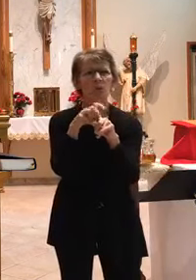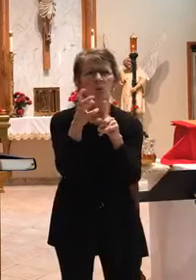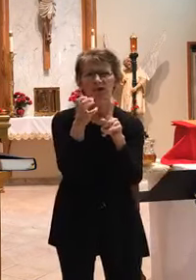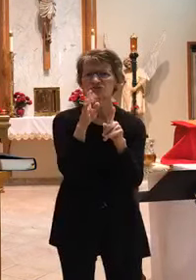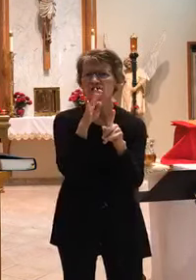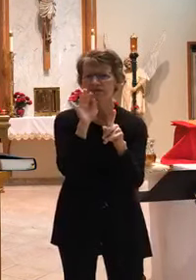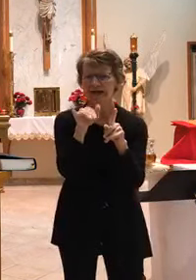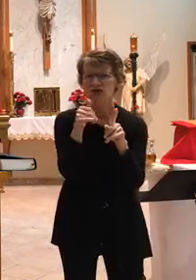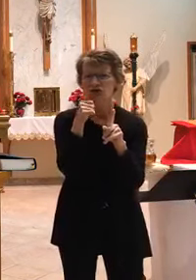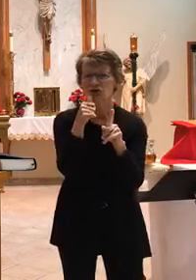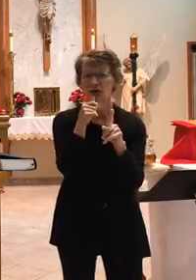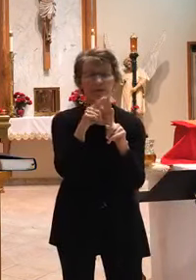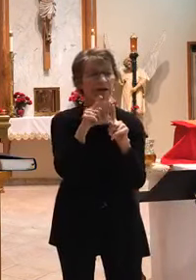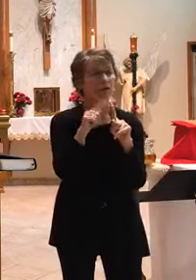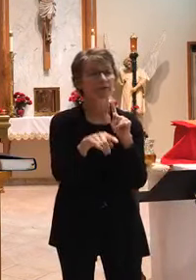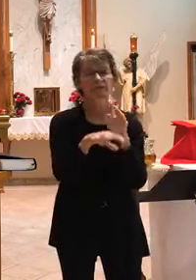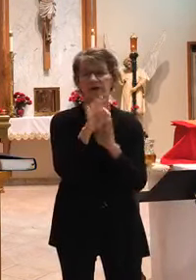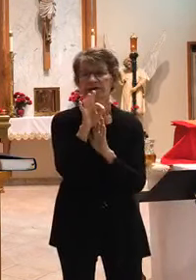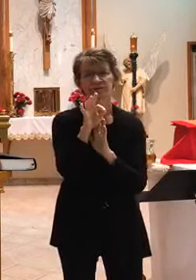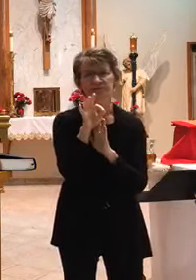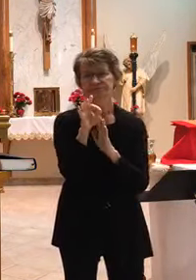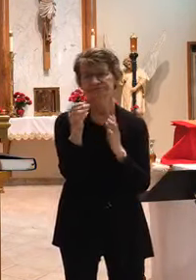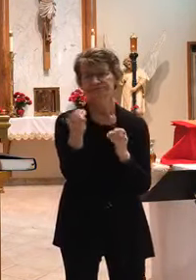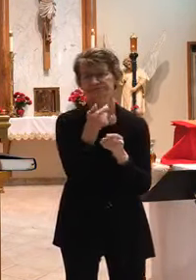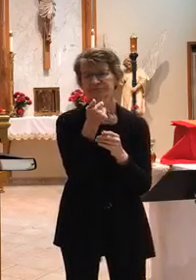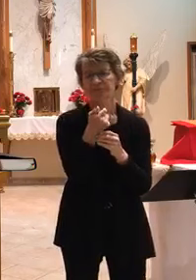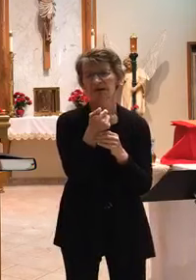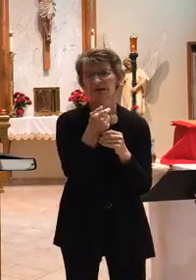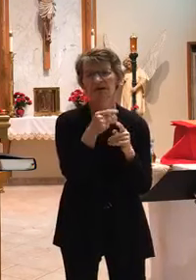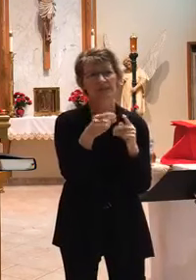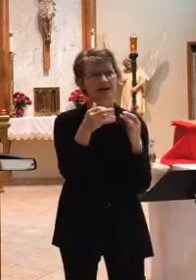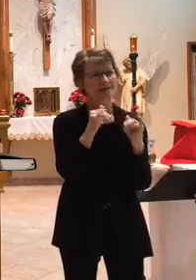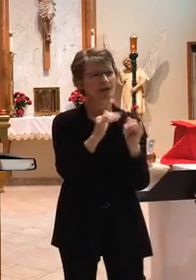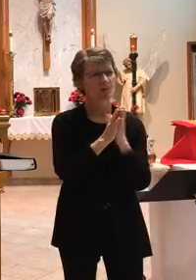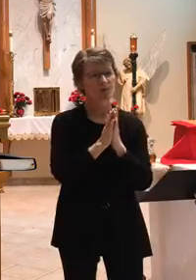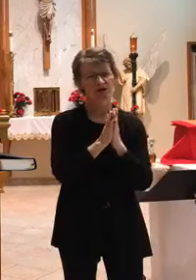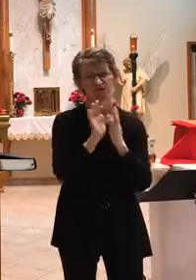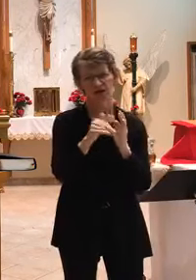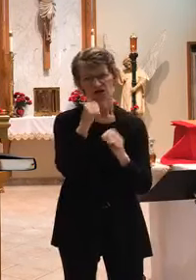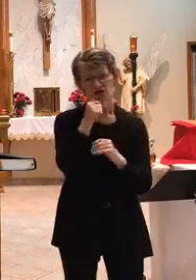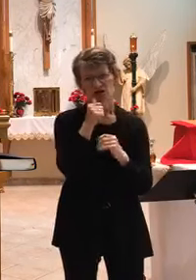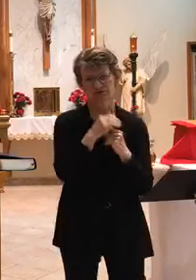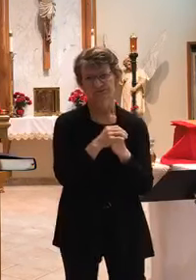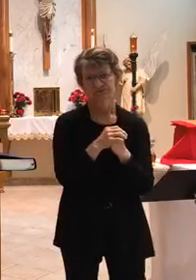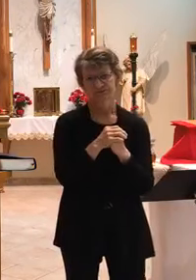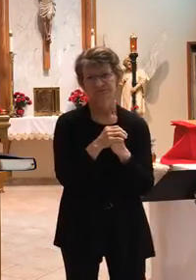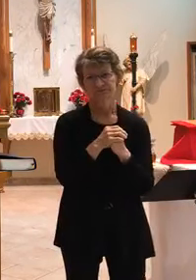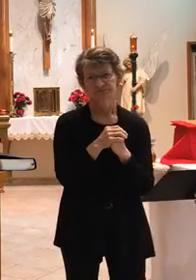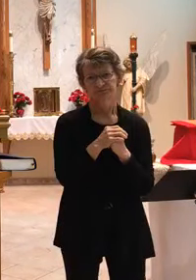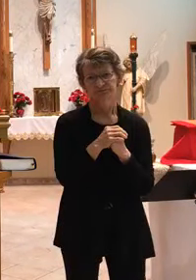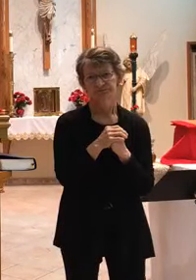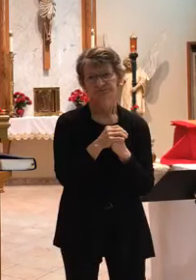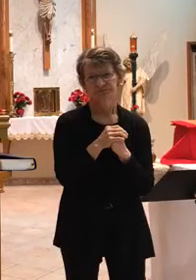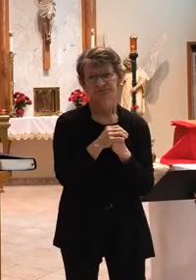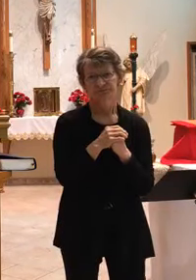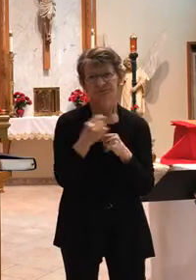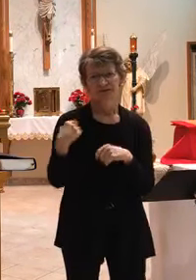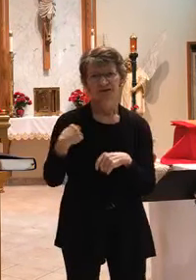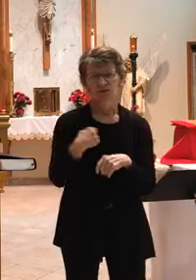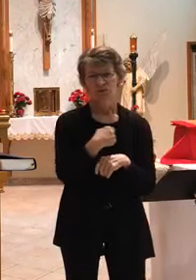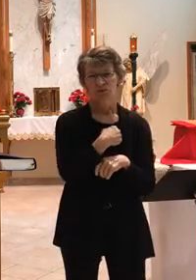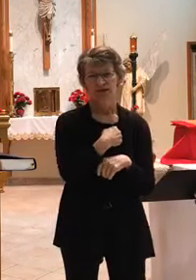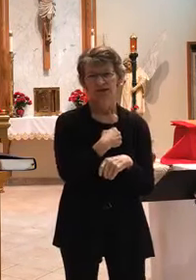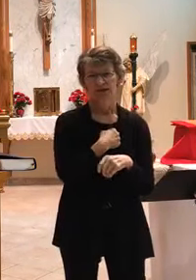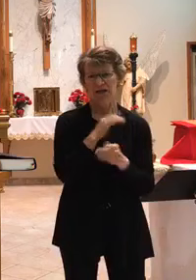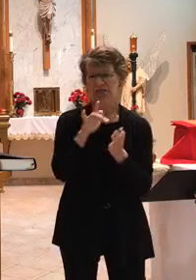try, I couldn't find her. But what I am, I'm still praying for her. Us who are middle-aged,